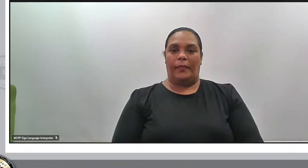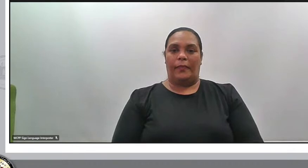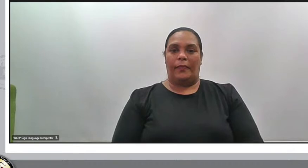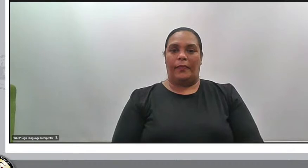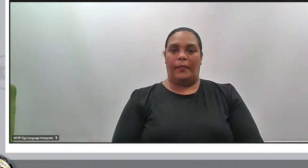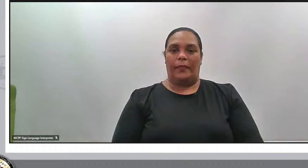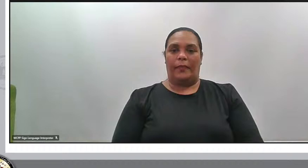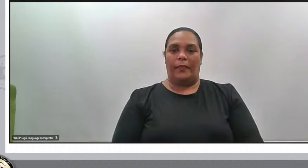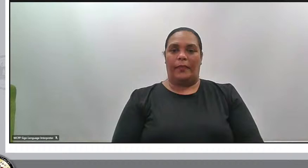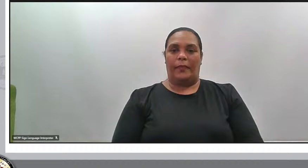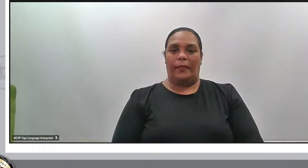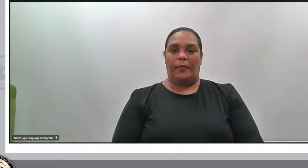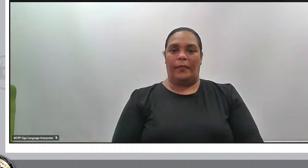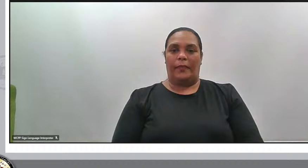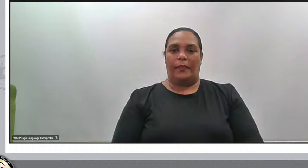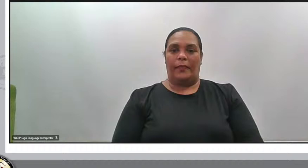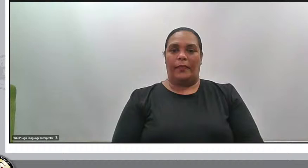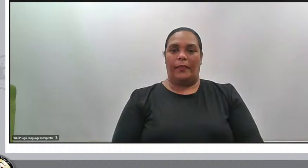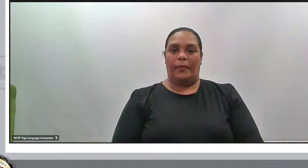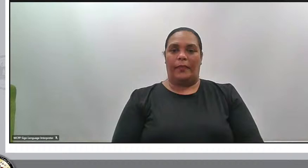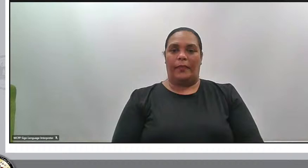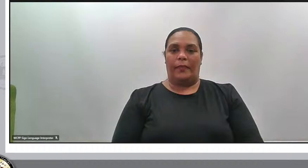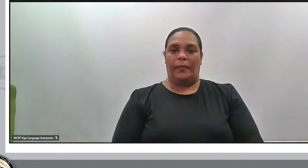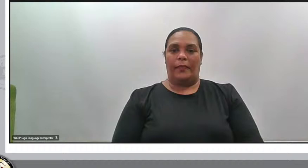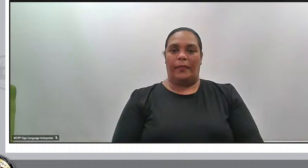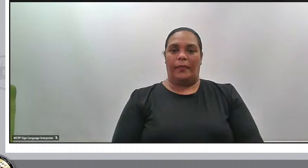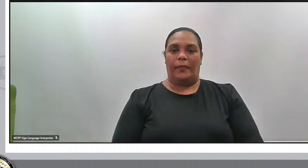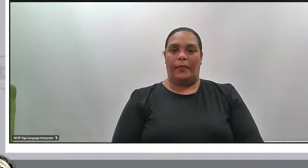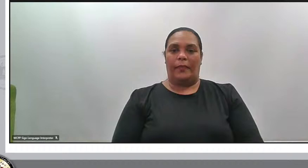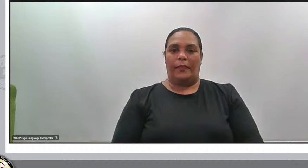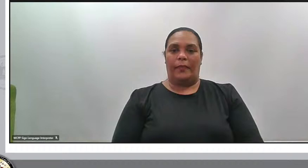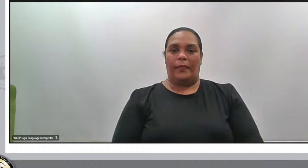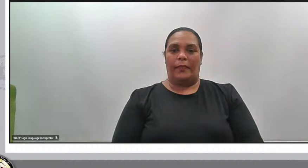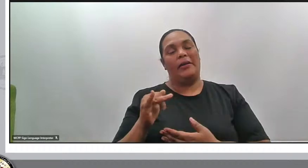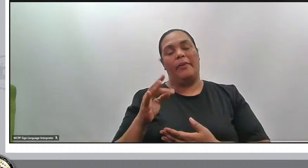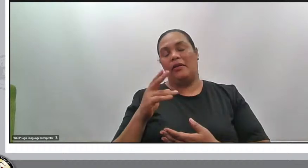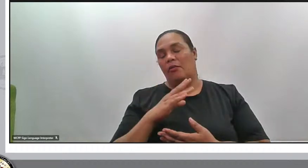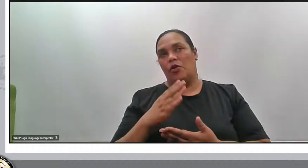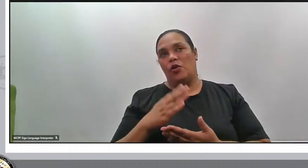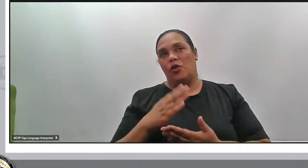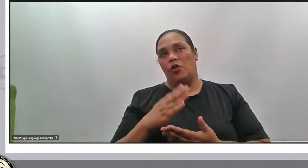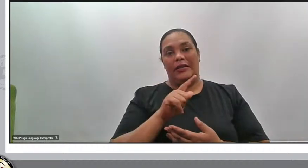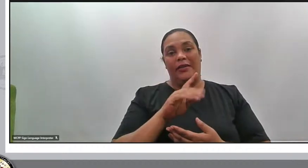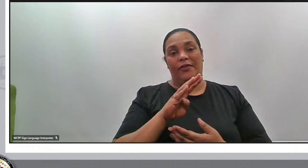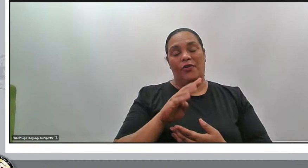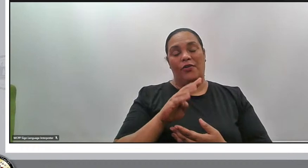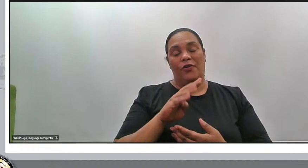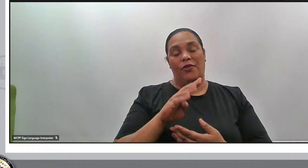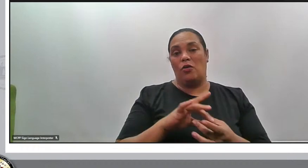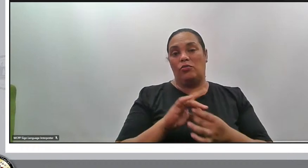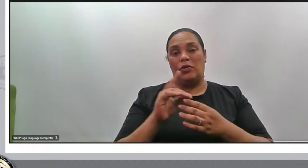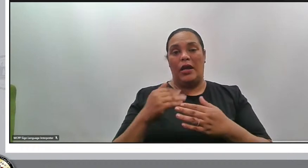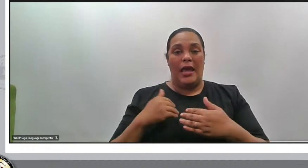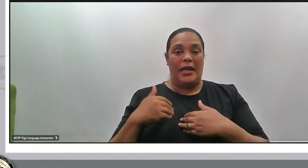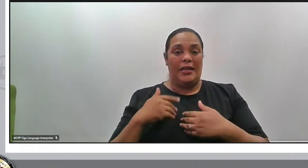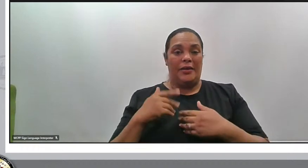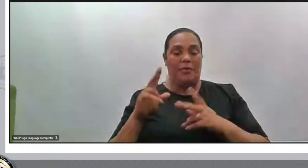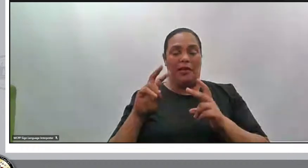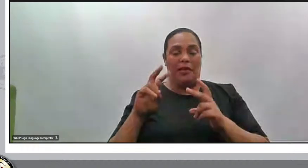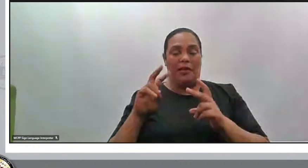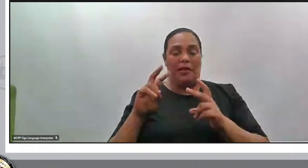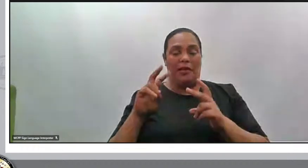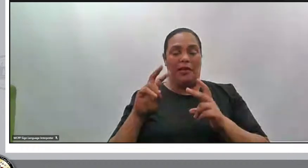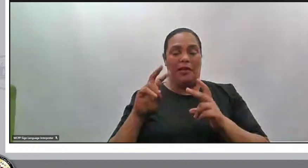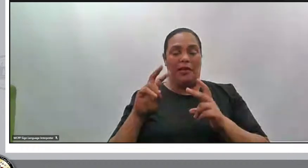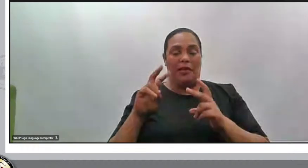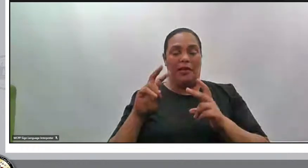please. Chair, may I just confirm if Honourable Bartman was referring to page 74 regarding those administrative, etc.